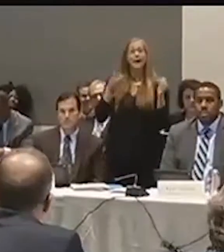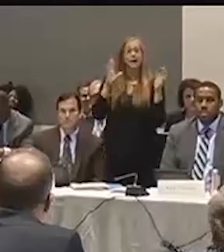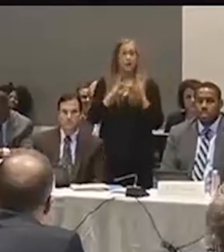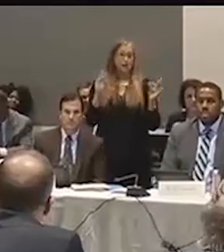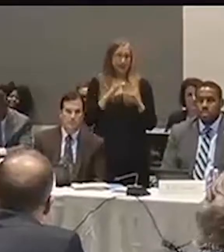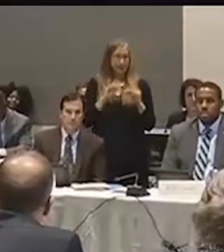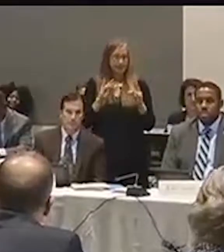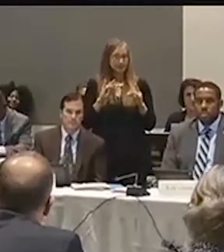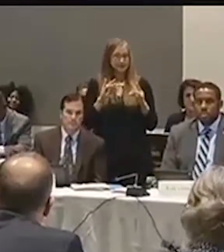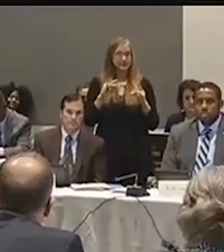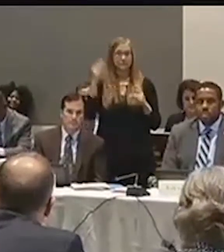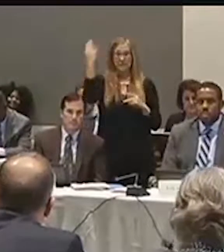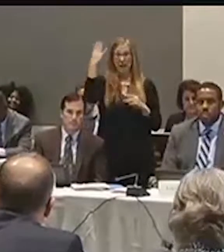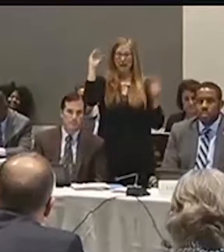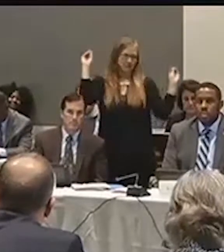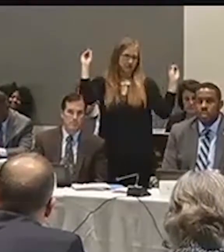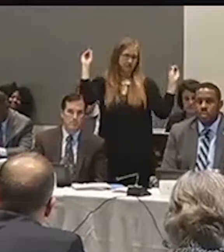don't have any slides.